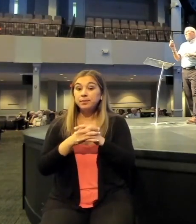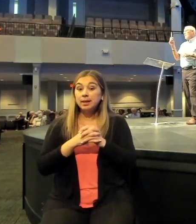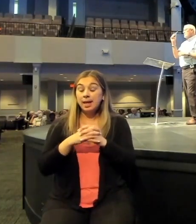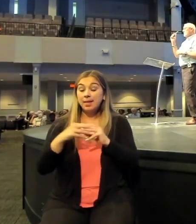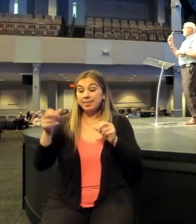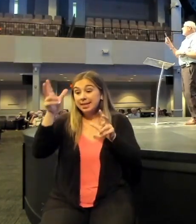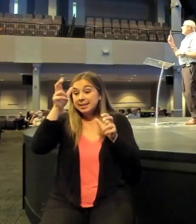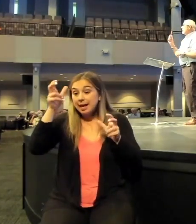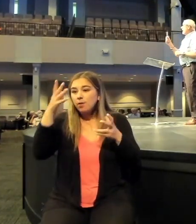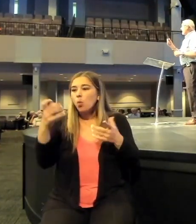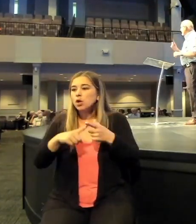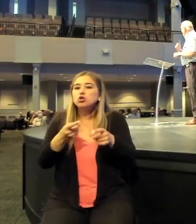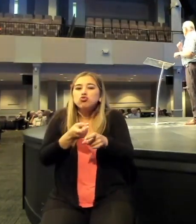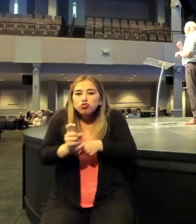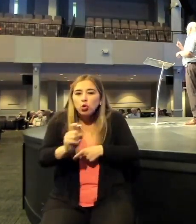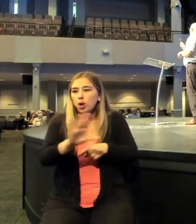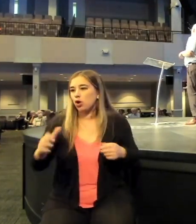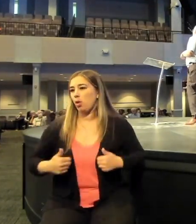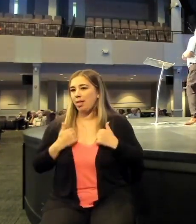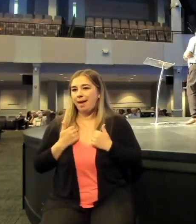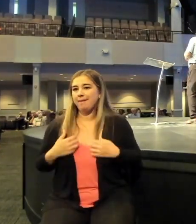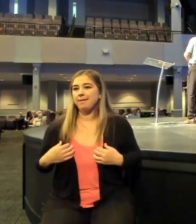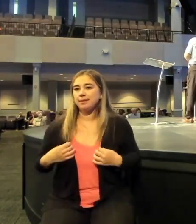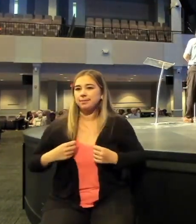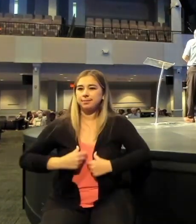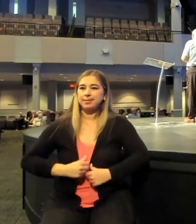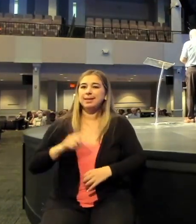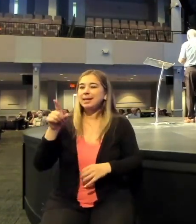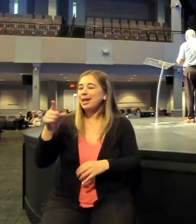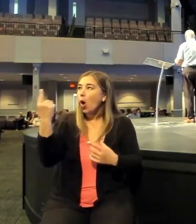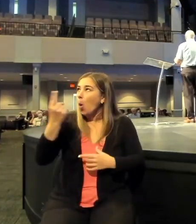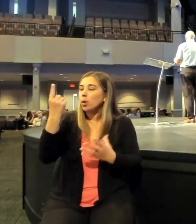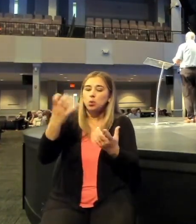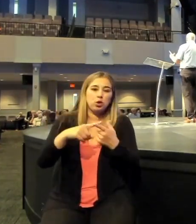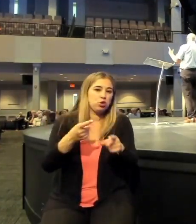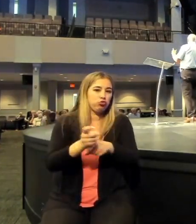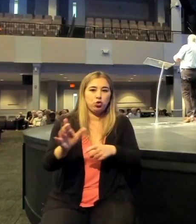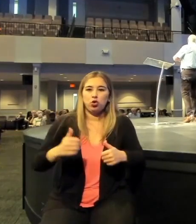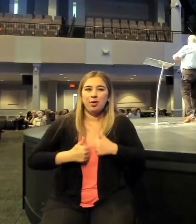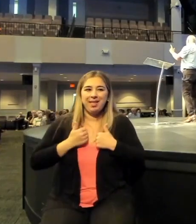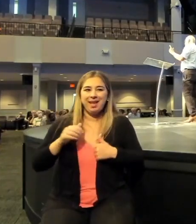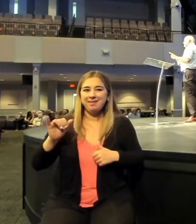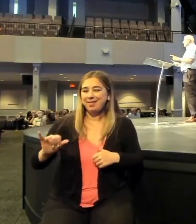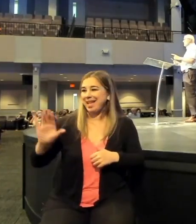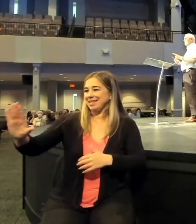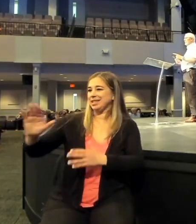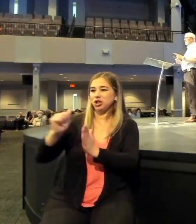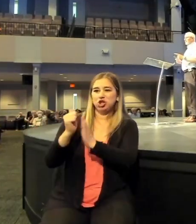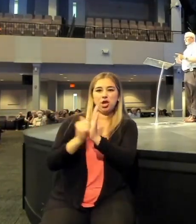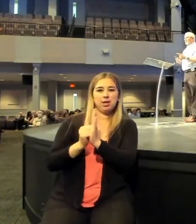Because the devil wants to ruin your life. Don't you ever think anything different. The devil wants to ruin your life. That's his agenda.